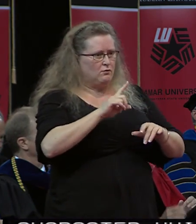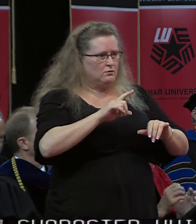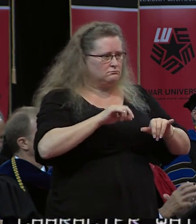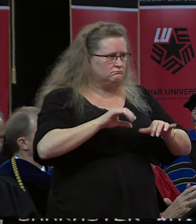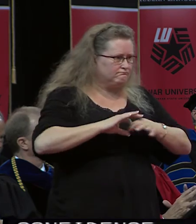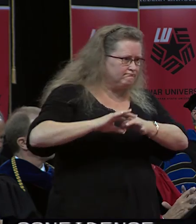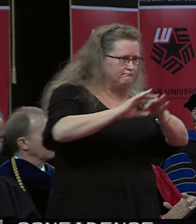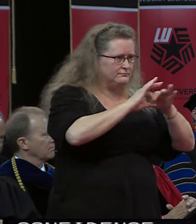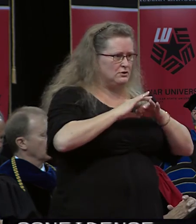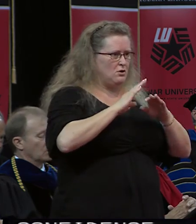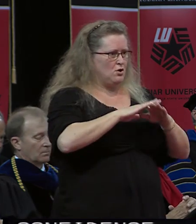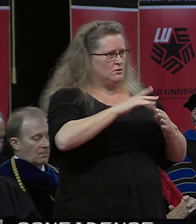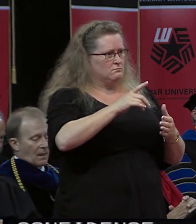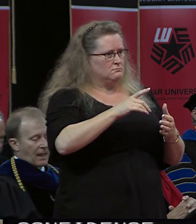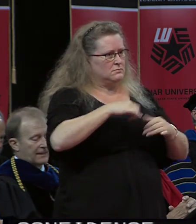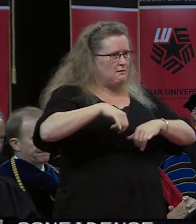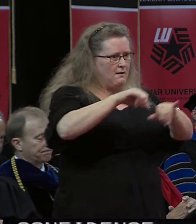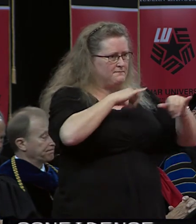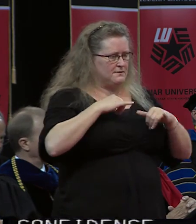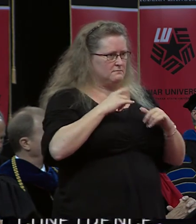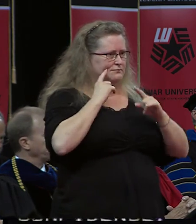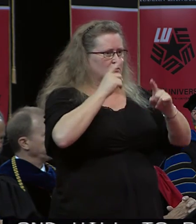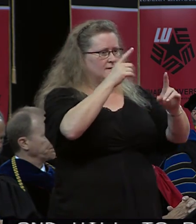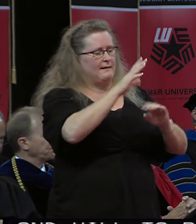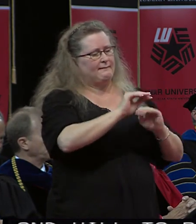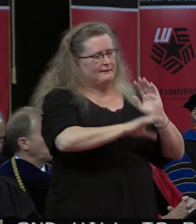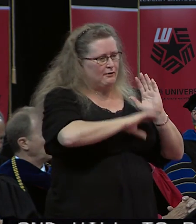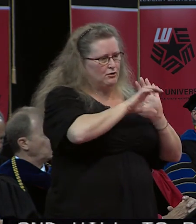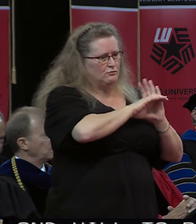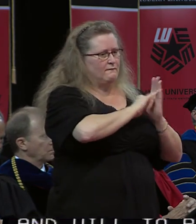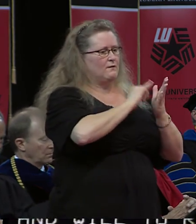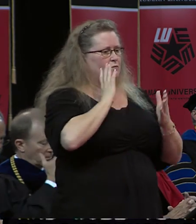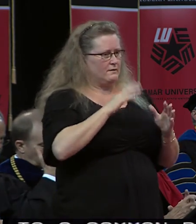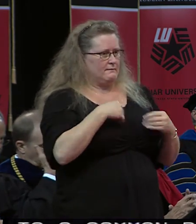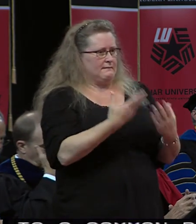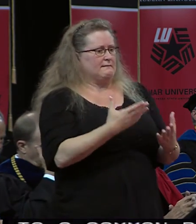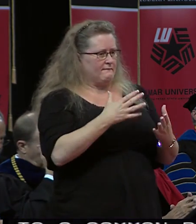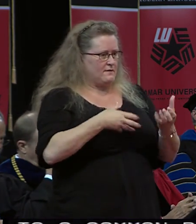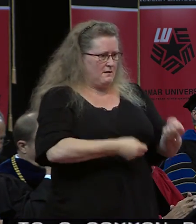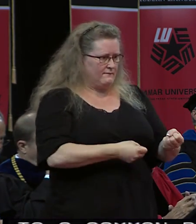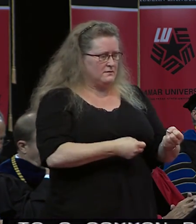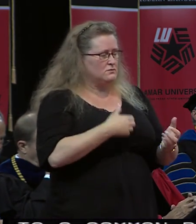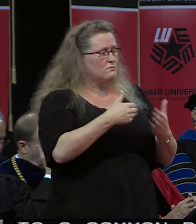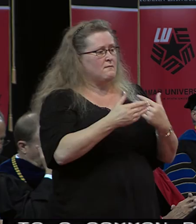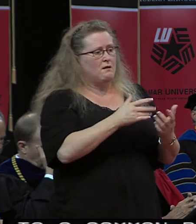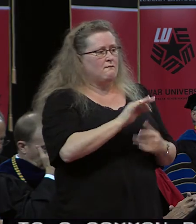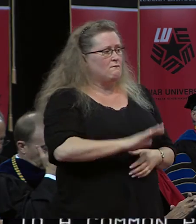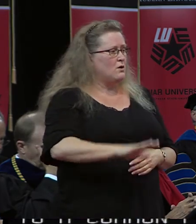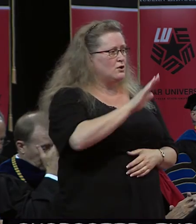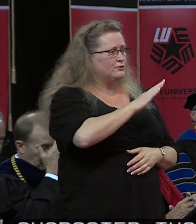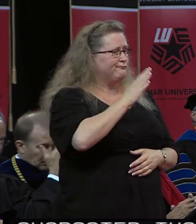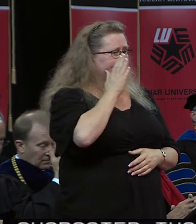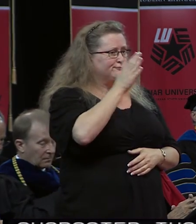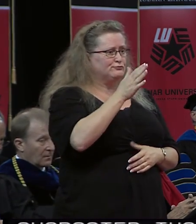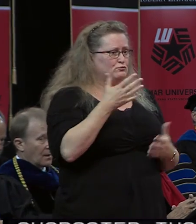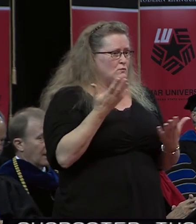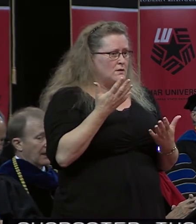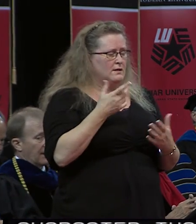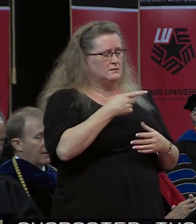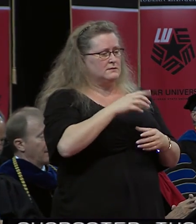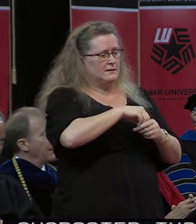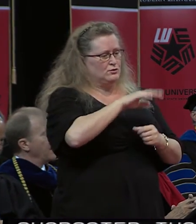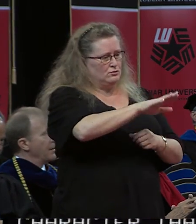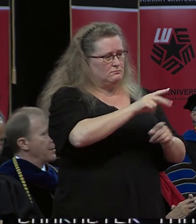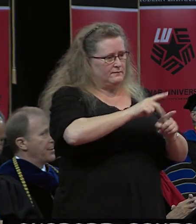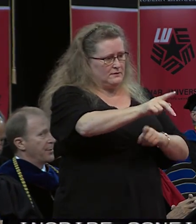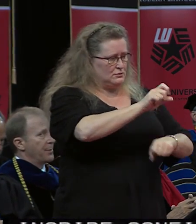the character that is going to inspire confidence. Now, regardless of your life's journey, you and your professional career, you